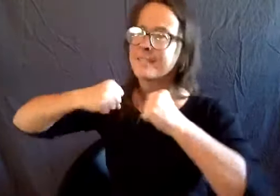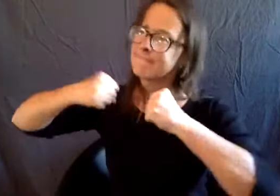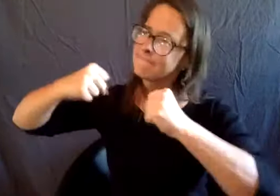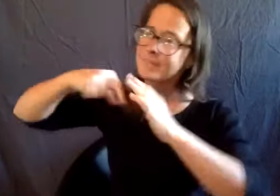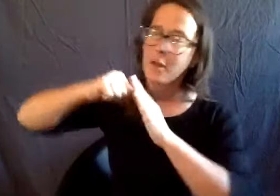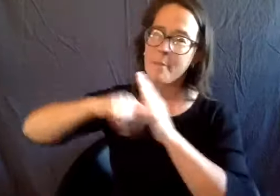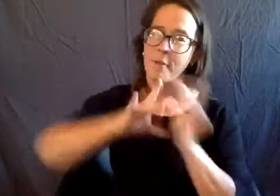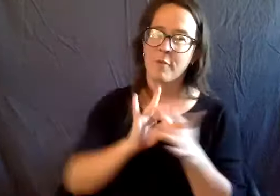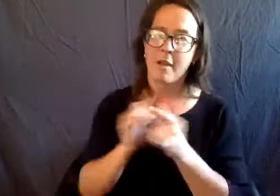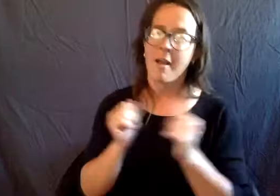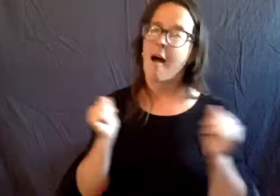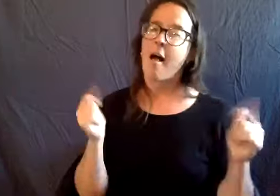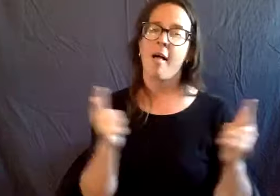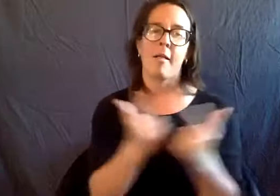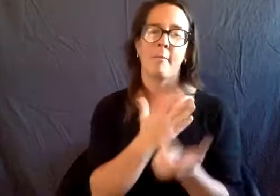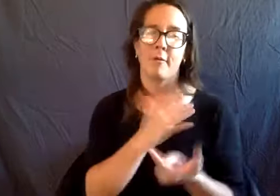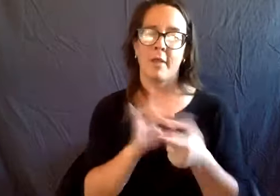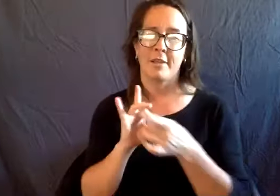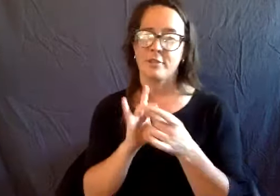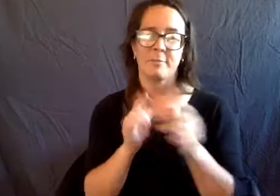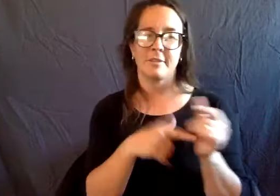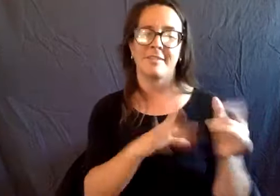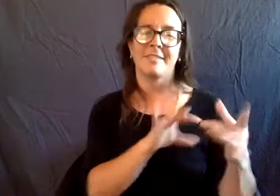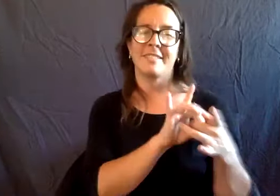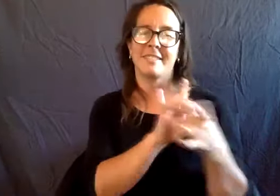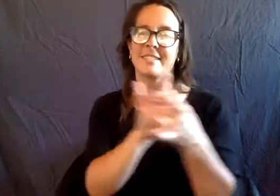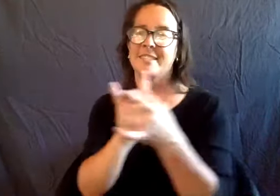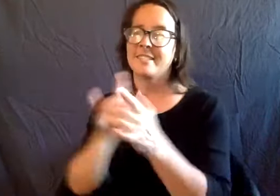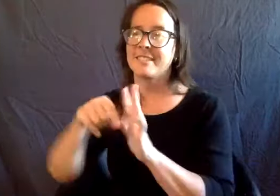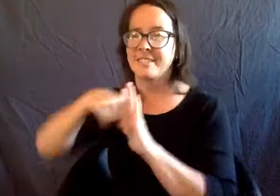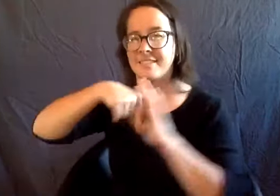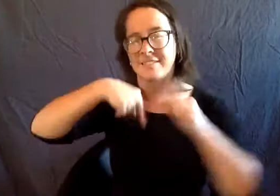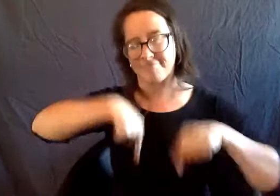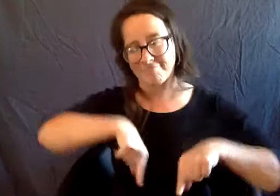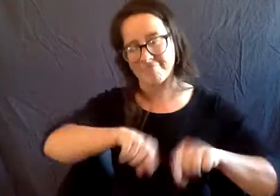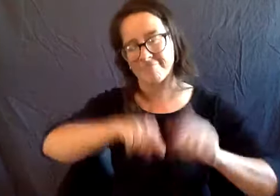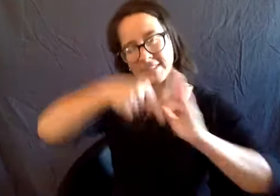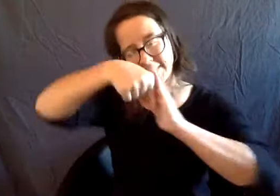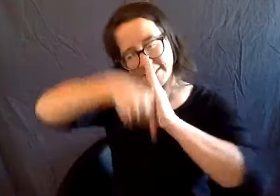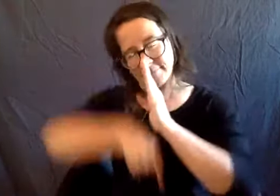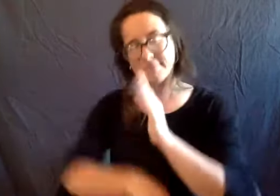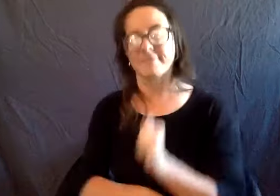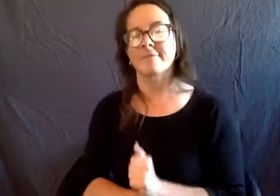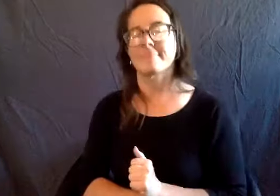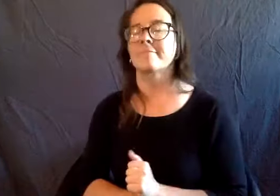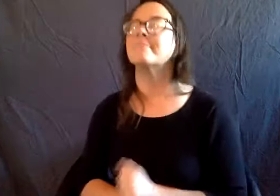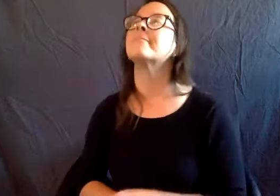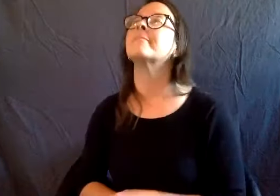get deeper. And what happens is the wall that I used to build between you and